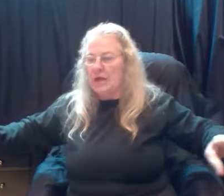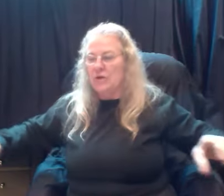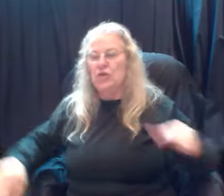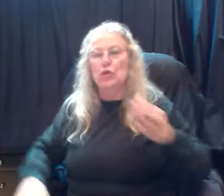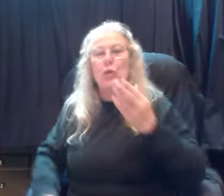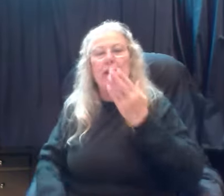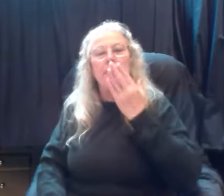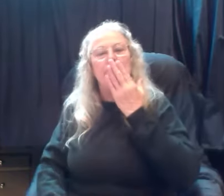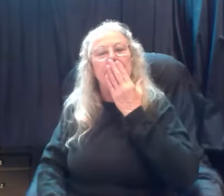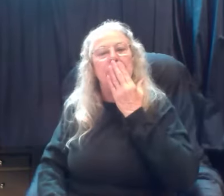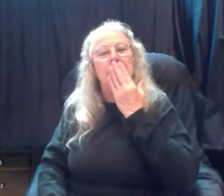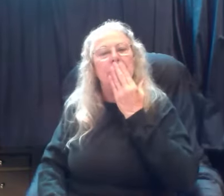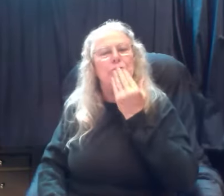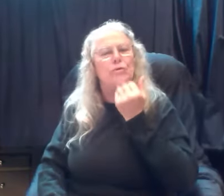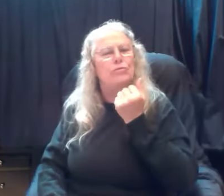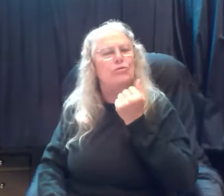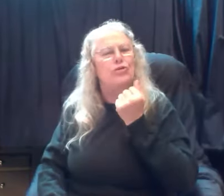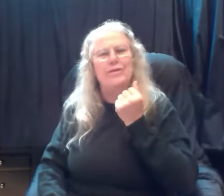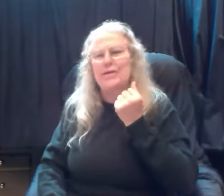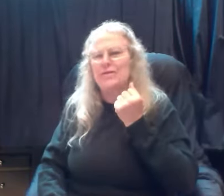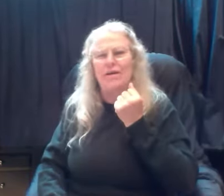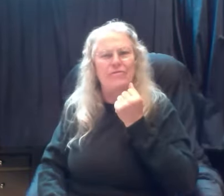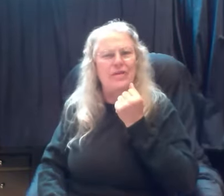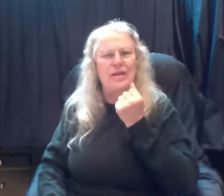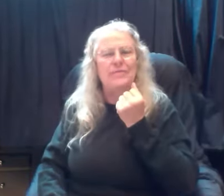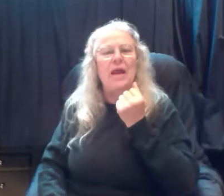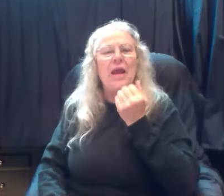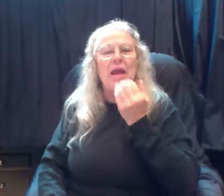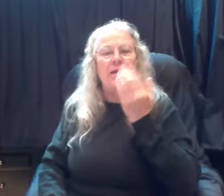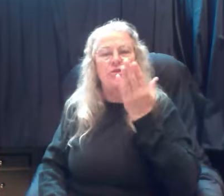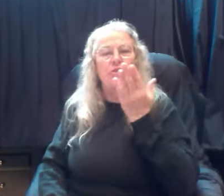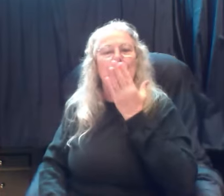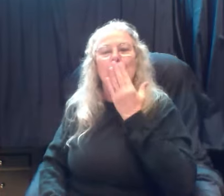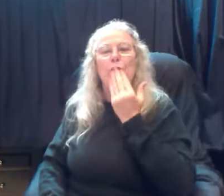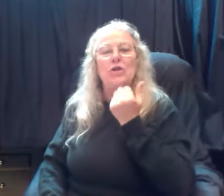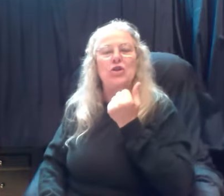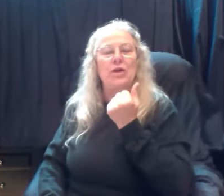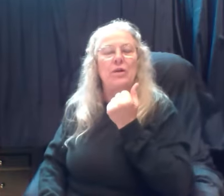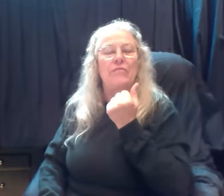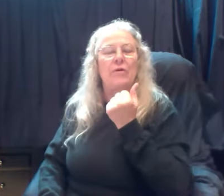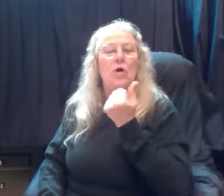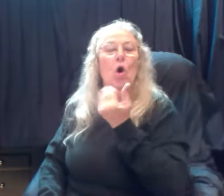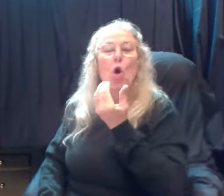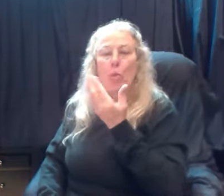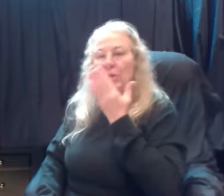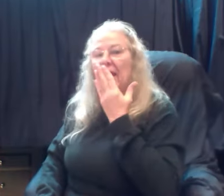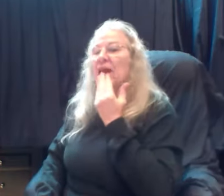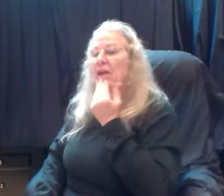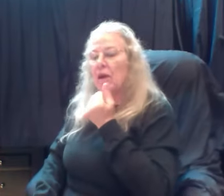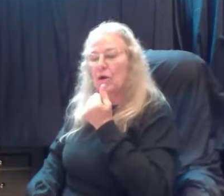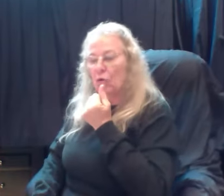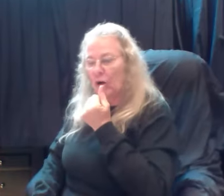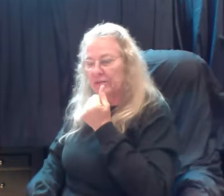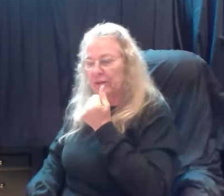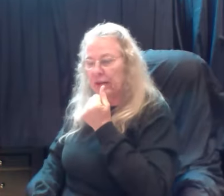Sweet. Ooh. Good things off the lips. And it's just a brushing of the open hand across the lips.